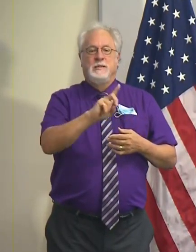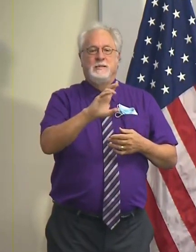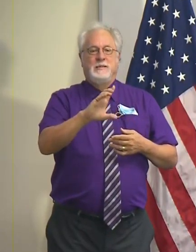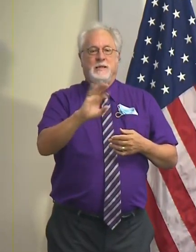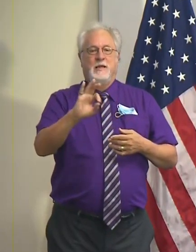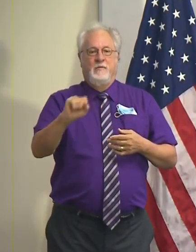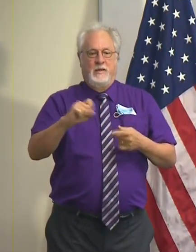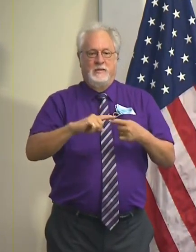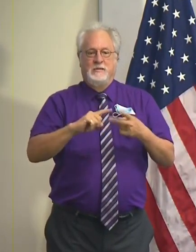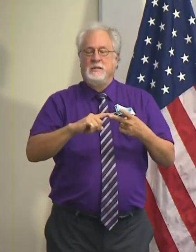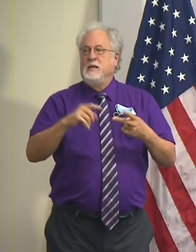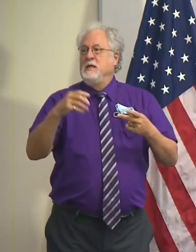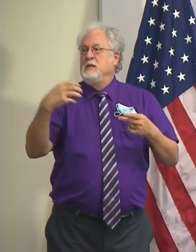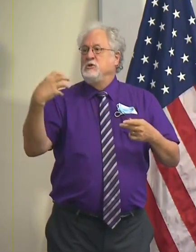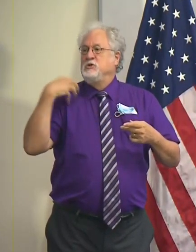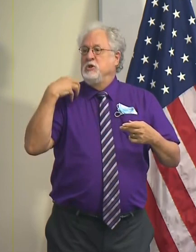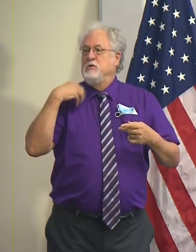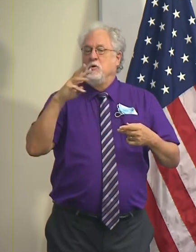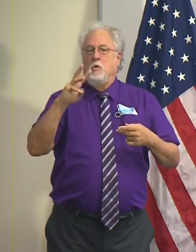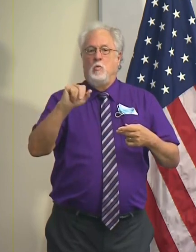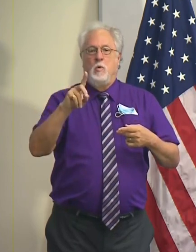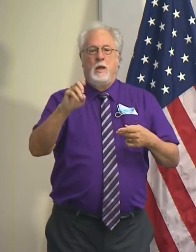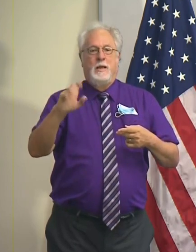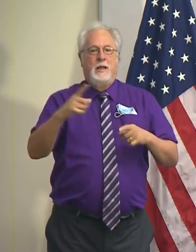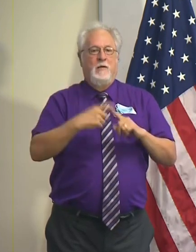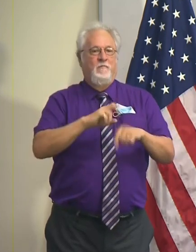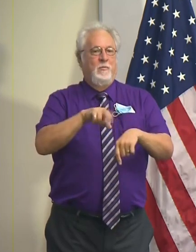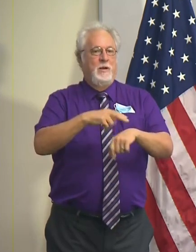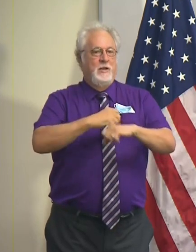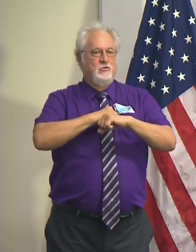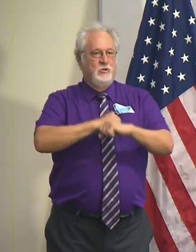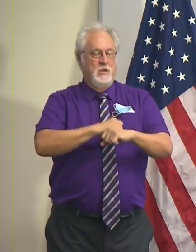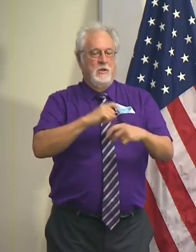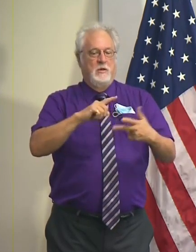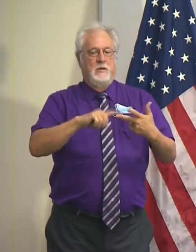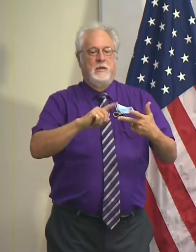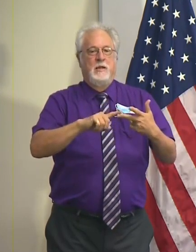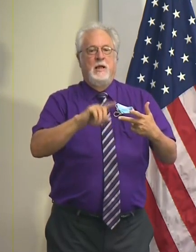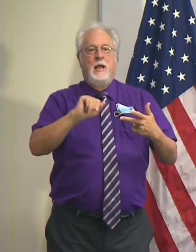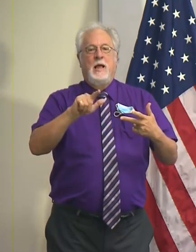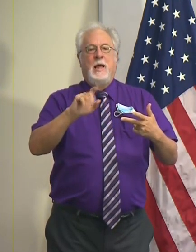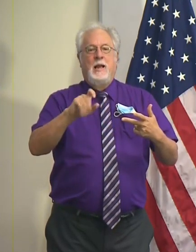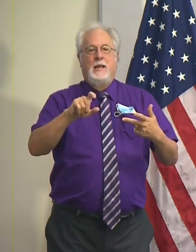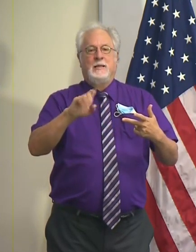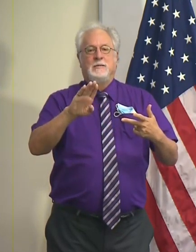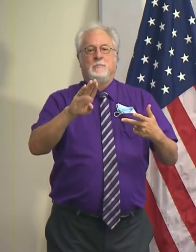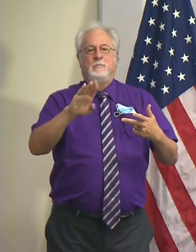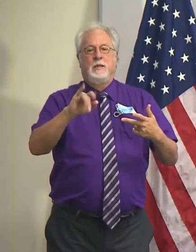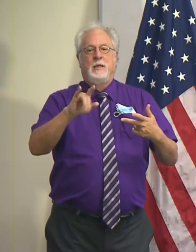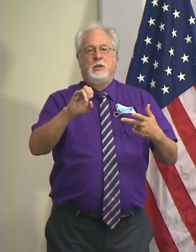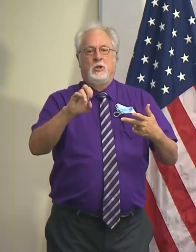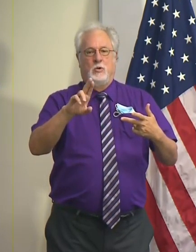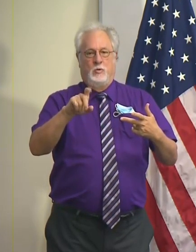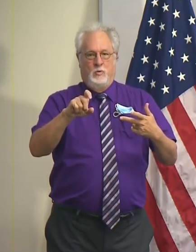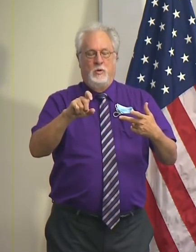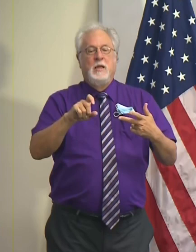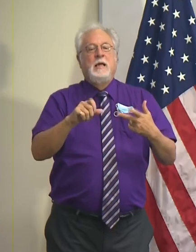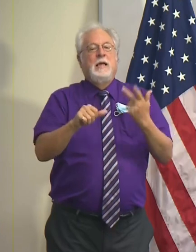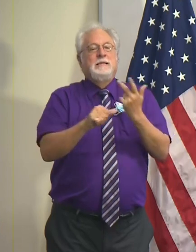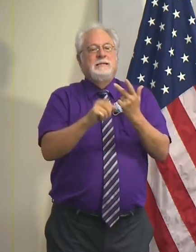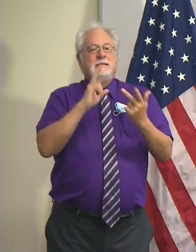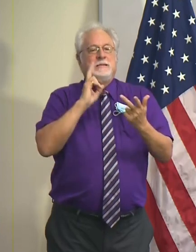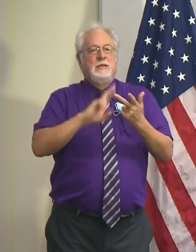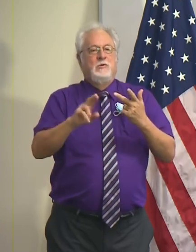got General Waddell of the National Guard, and also we have Dr. Alex Biu, the Assistant Secretary of the Office of Public